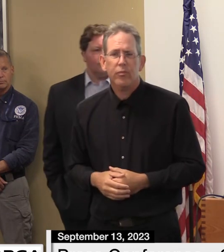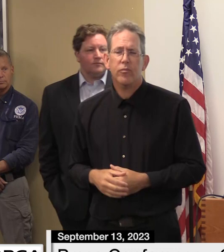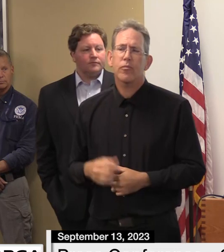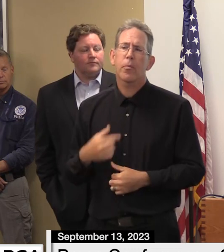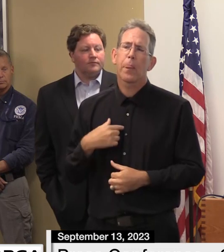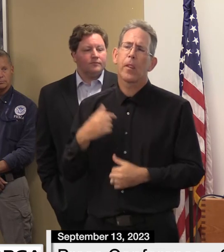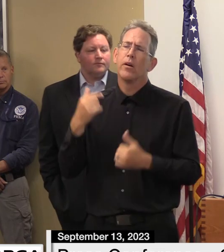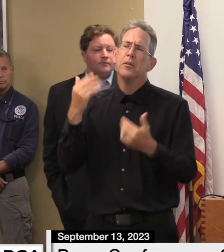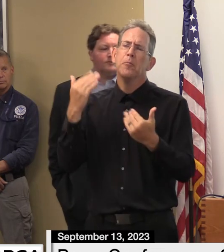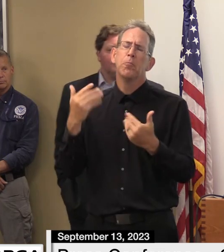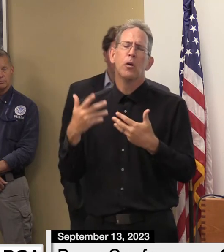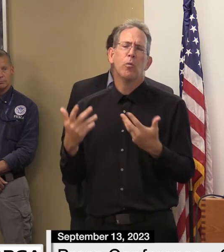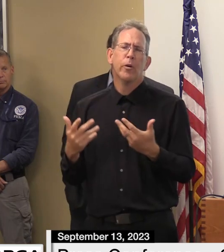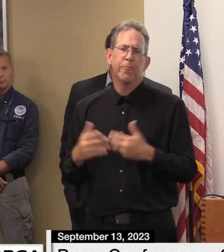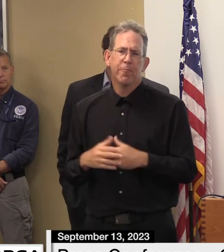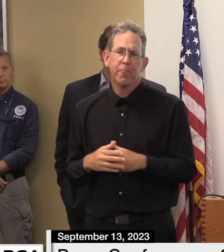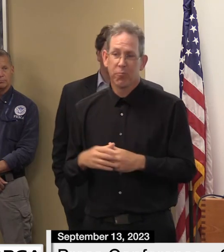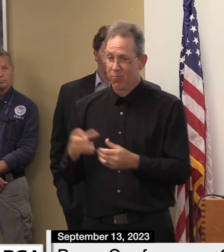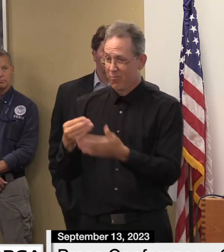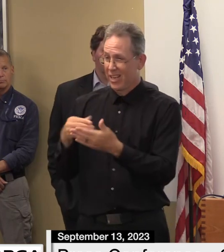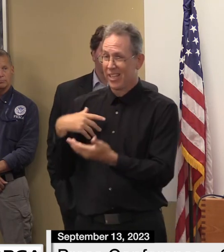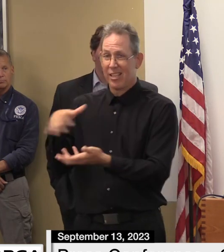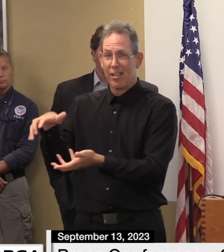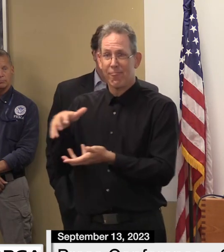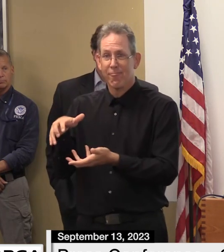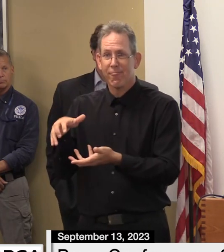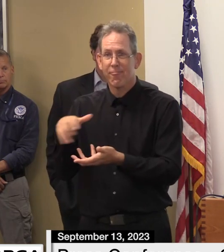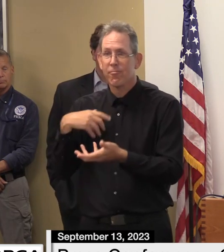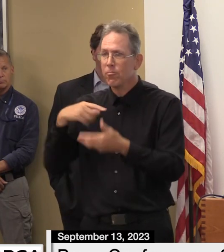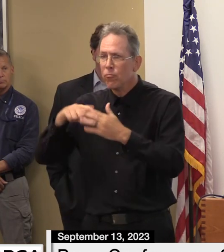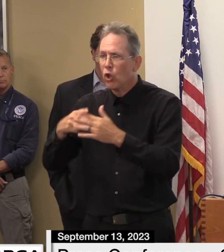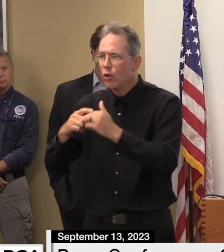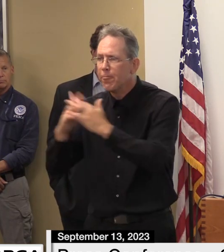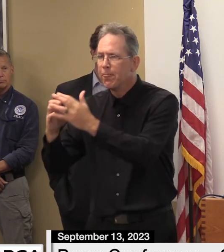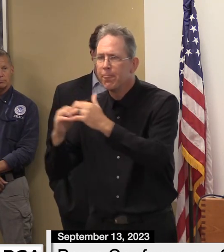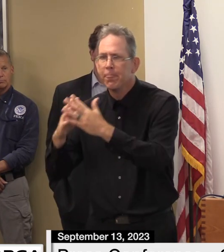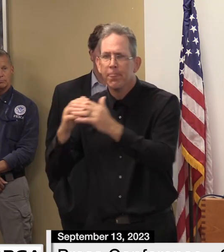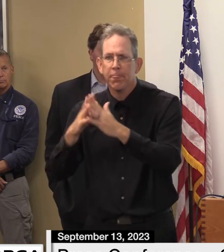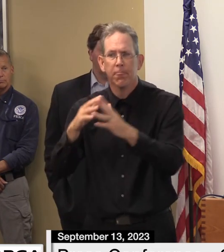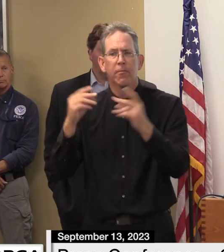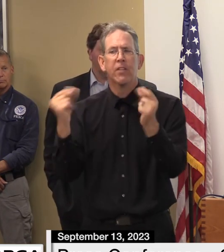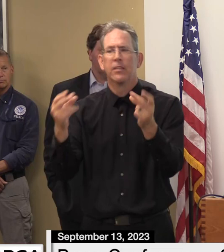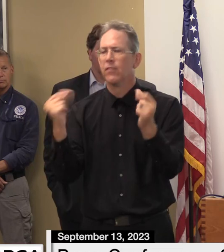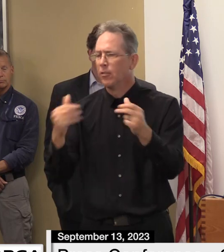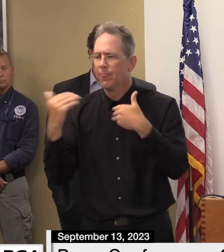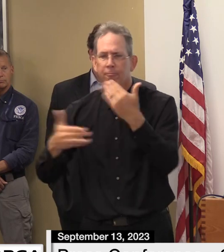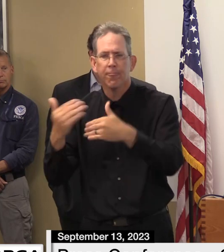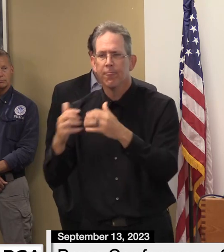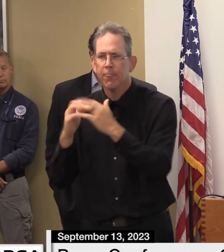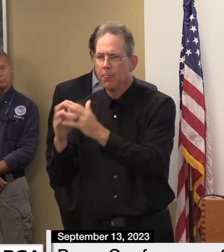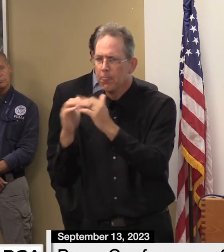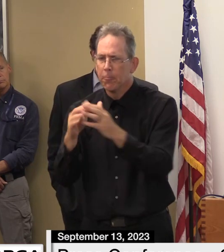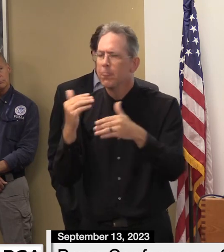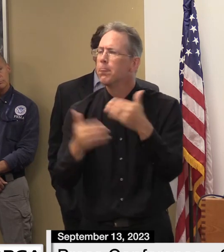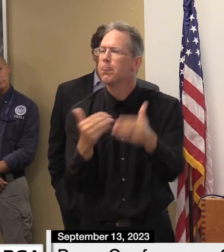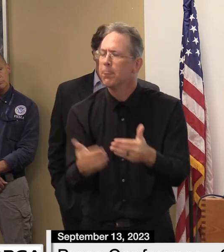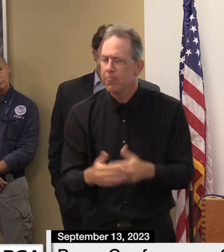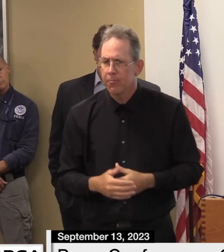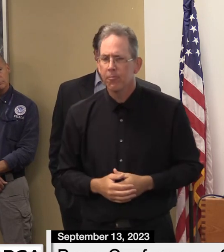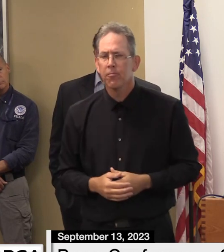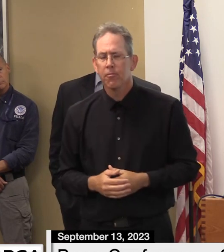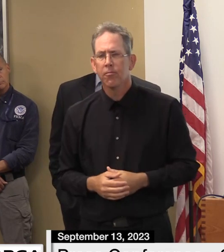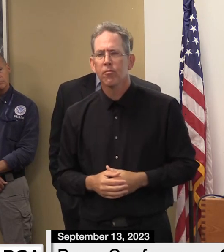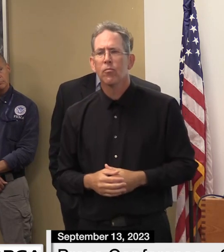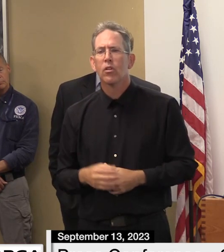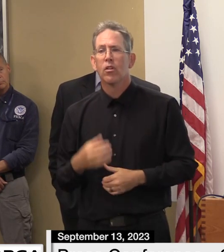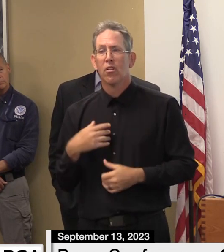to take this money and launch these programs very quickly, utilizing a lot of the infrastructure that's already in